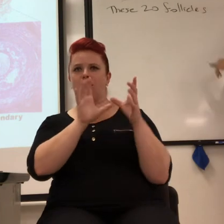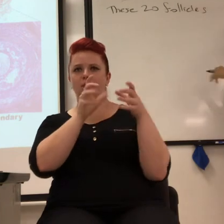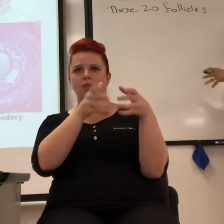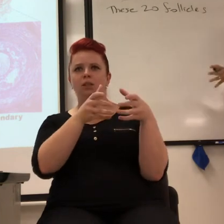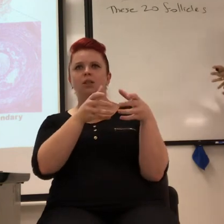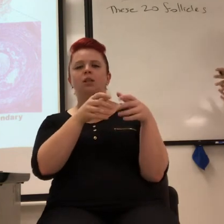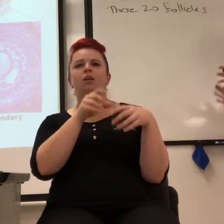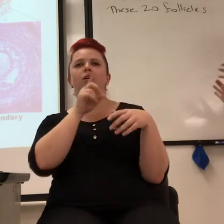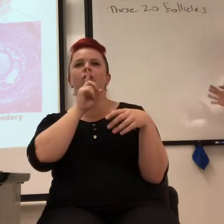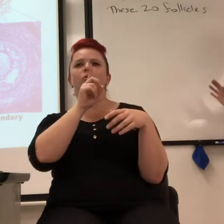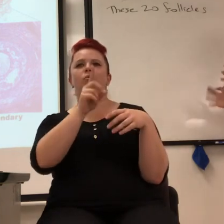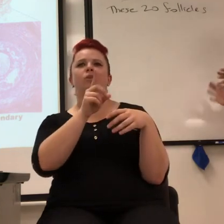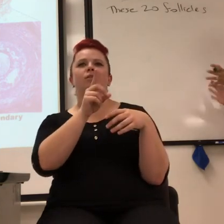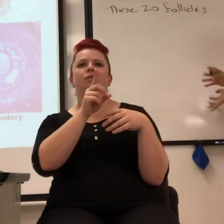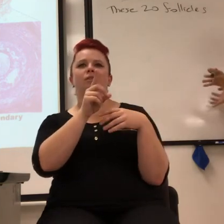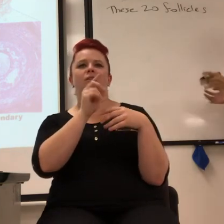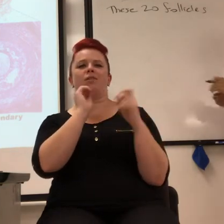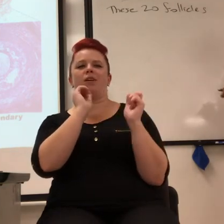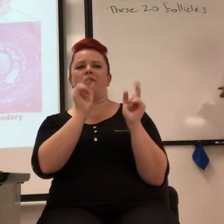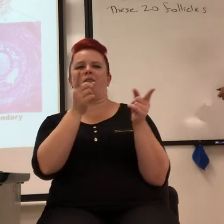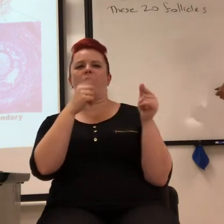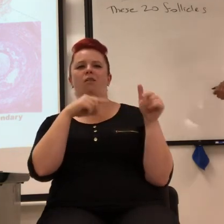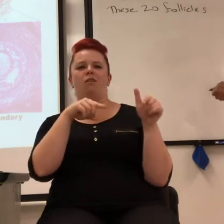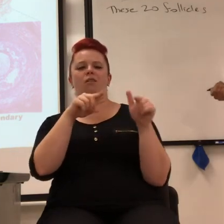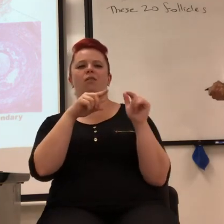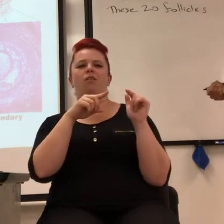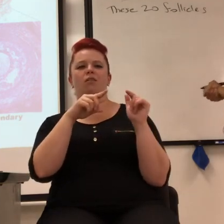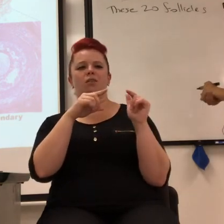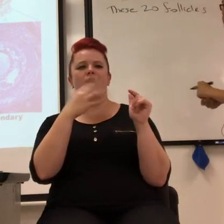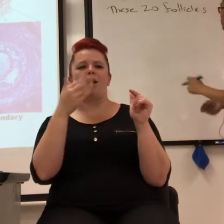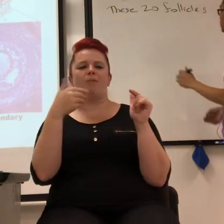they're pretty much all under